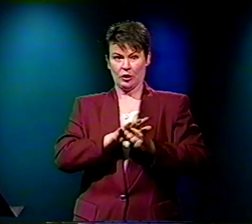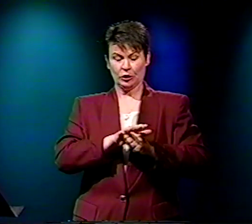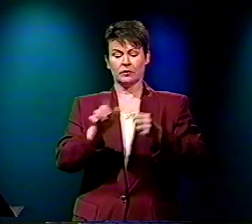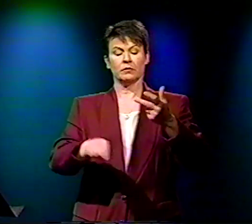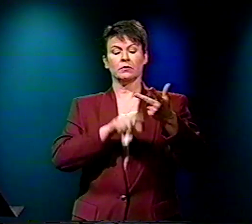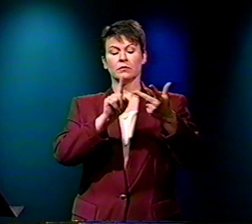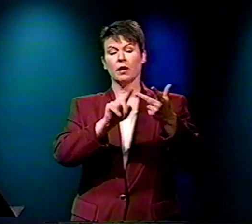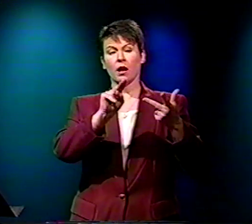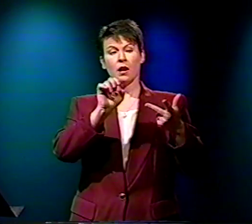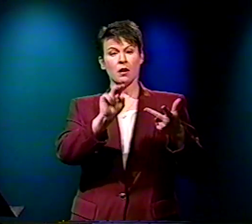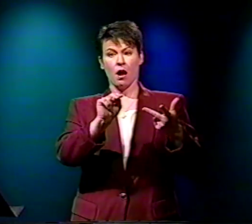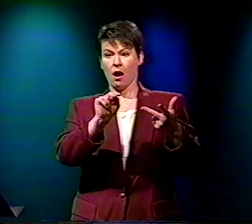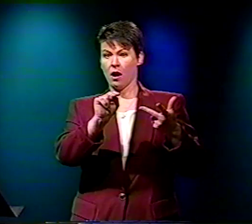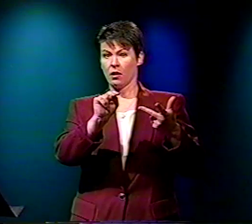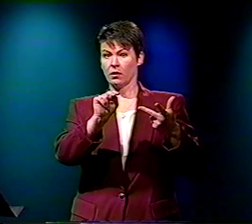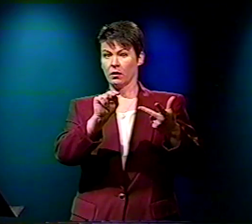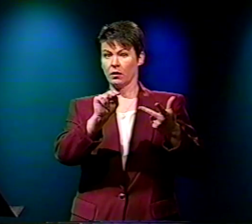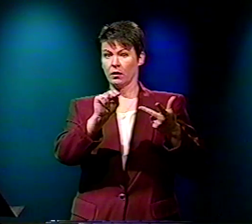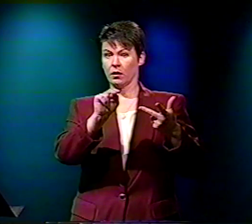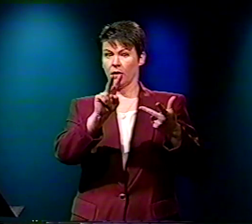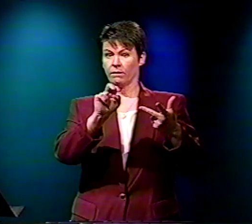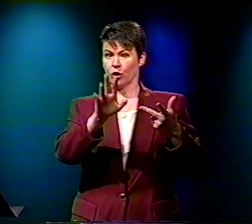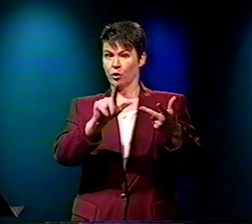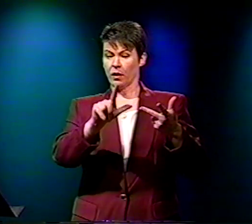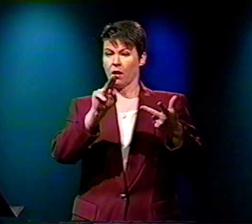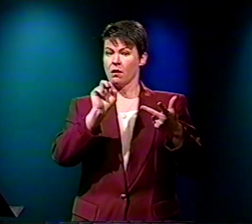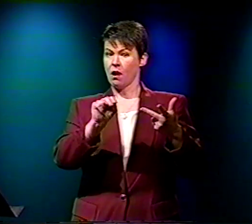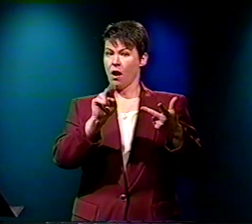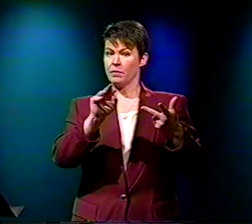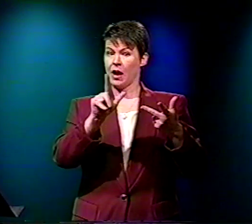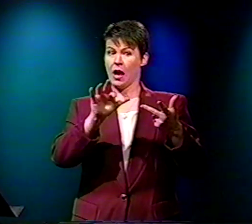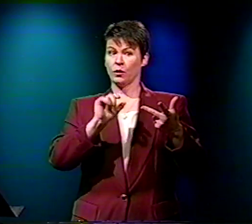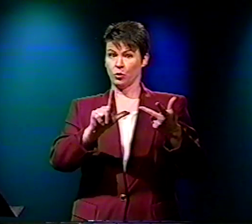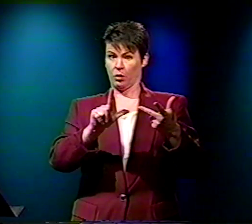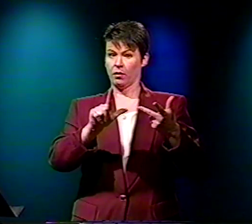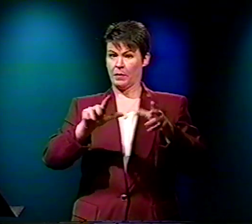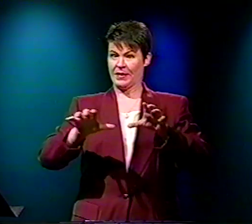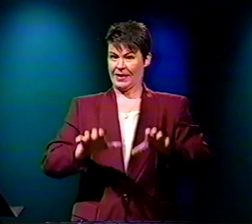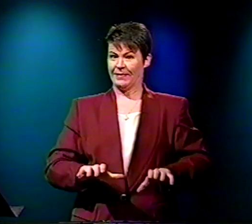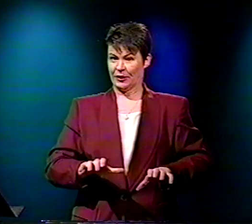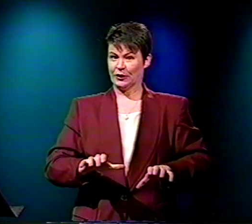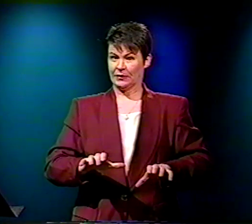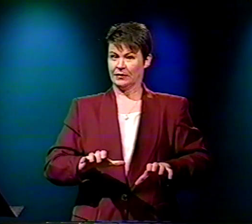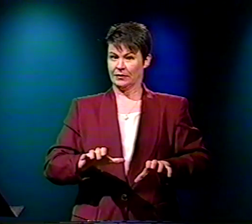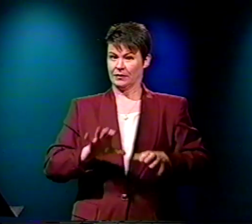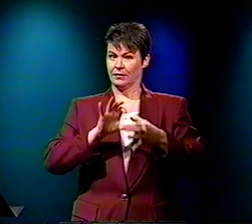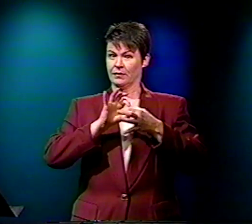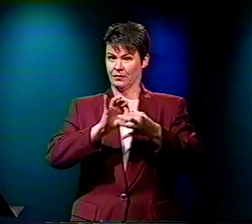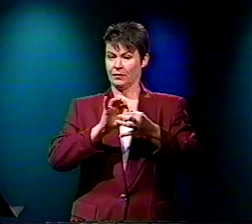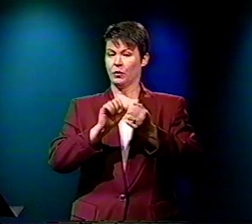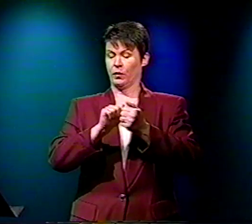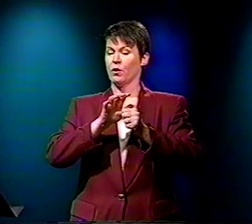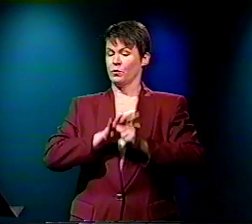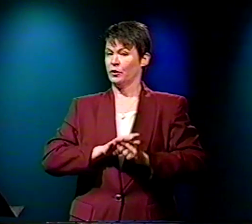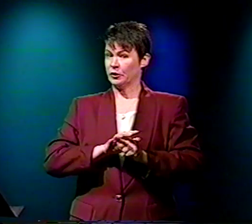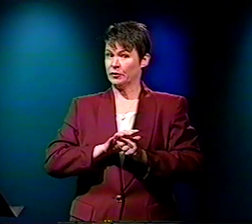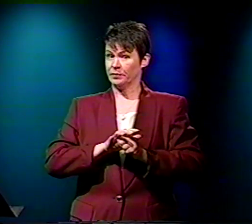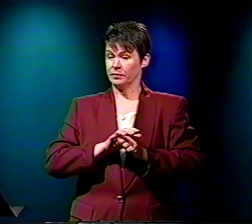of oppression. And I'm also going to discuss nonverbal and non-manual behaviors related to